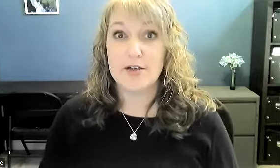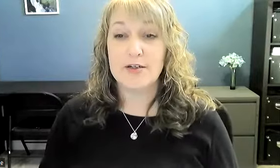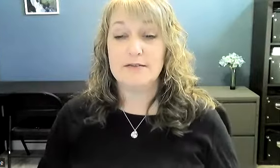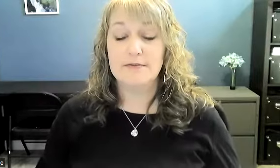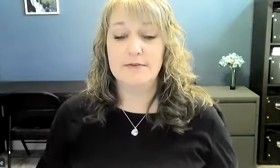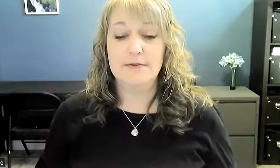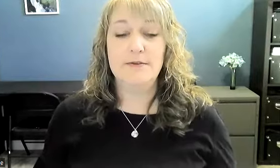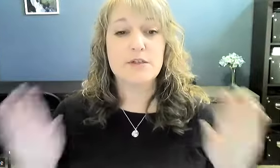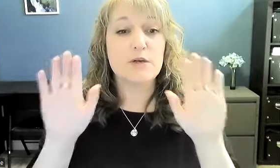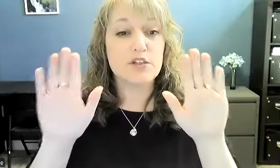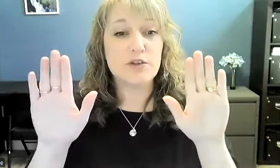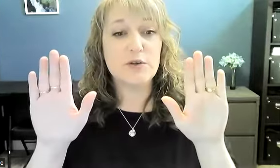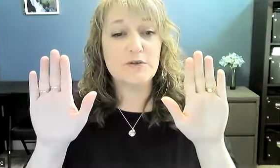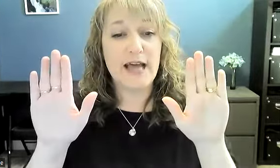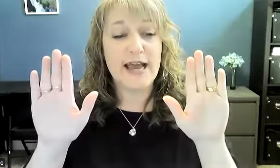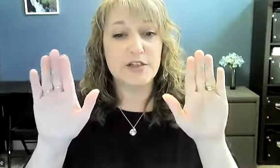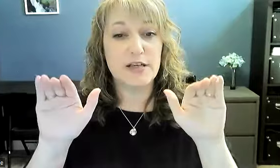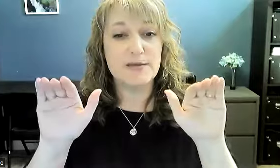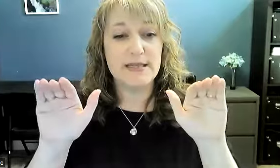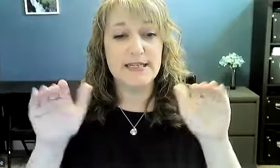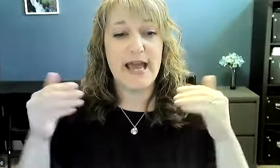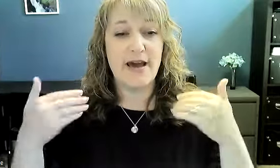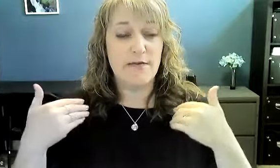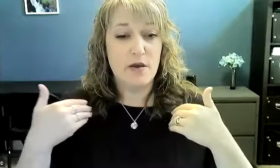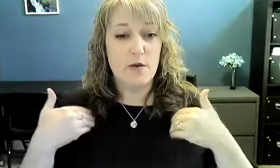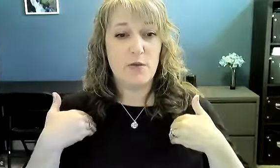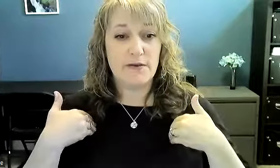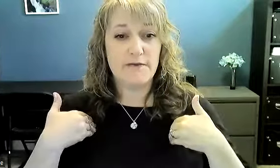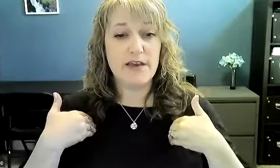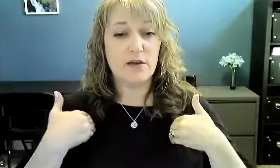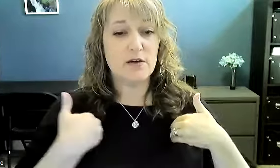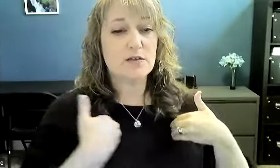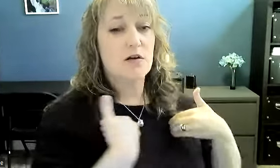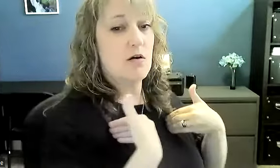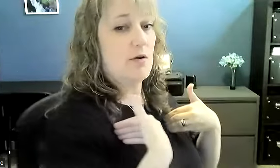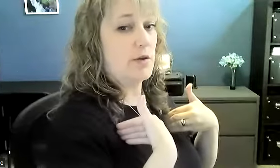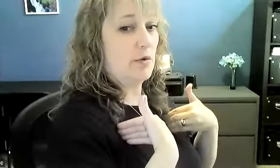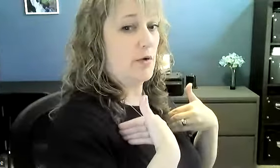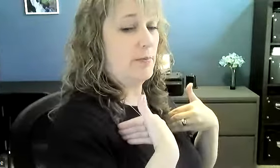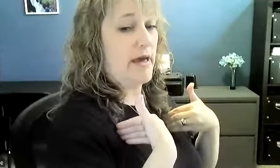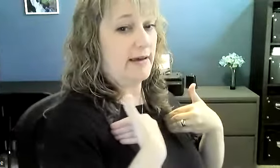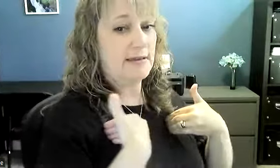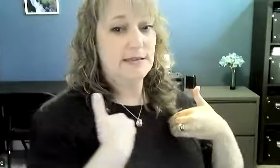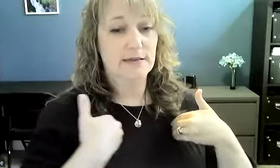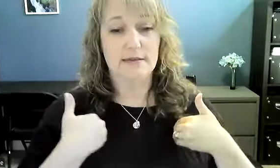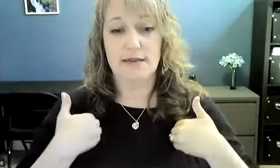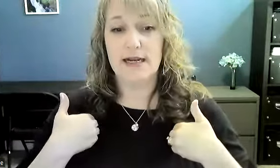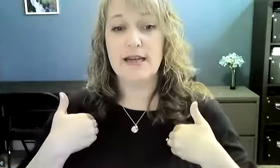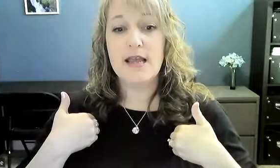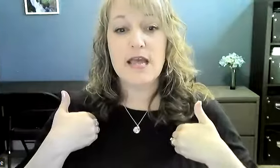Tired. You want 2 flat hand shapes bent in half with your fingers on your pecs. All right.